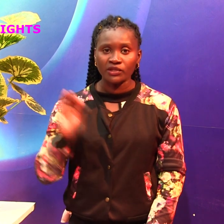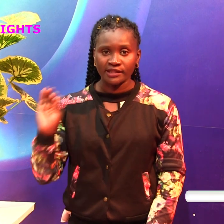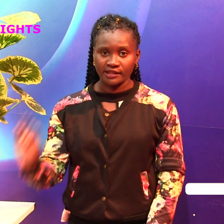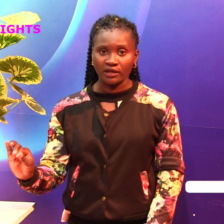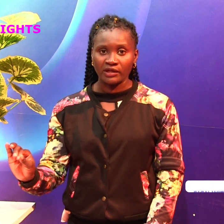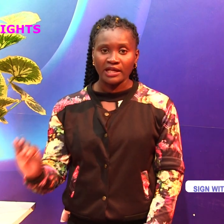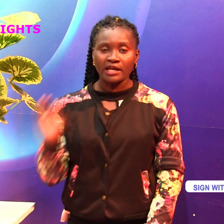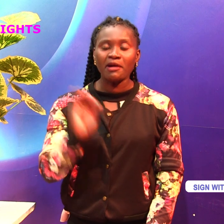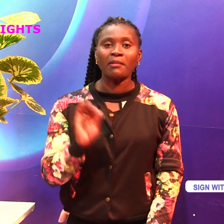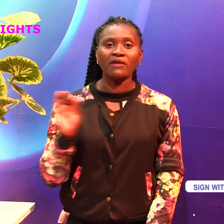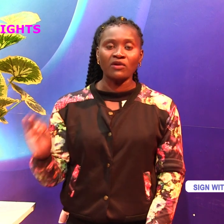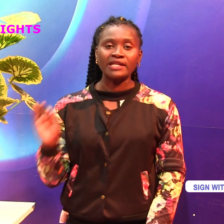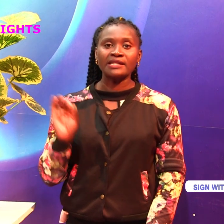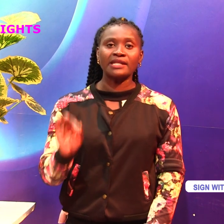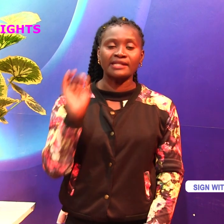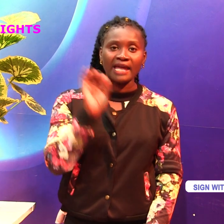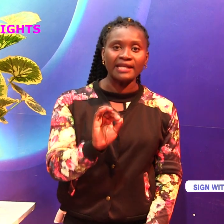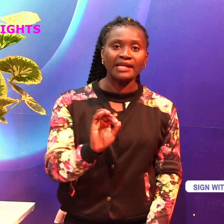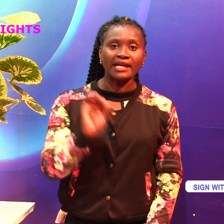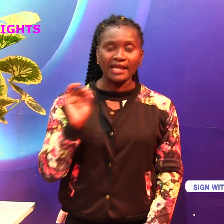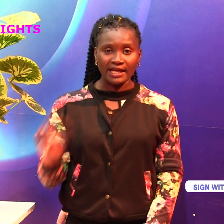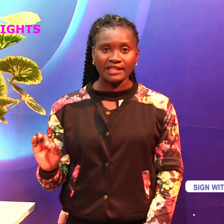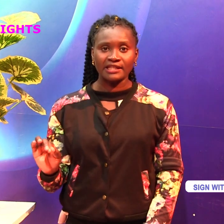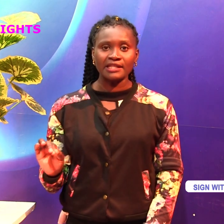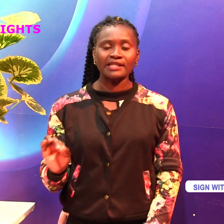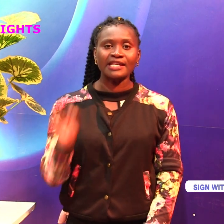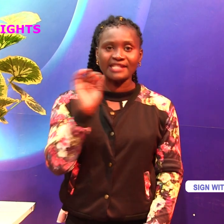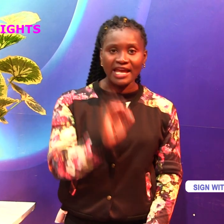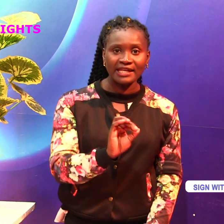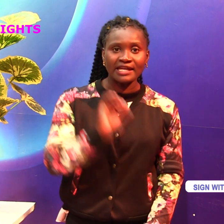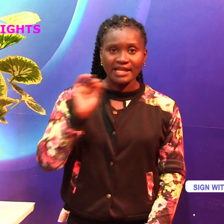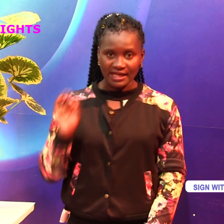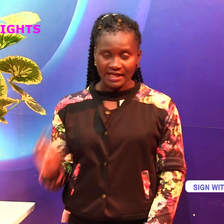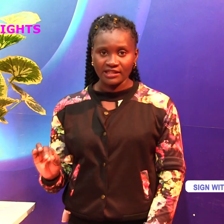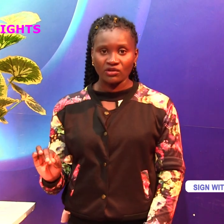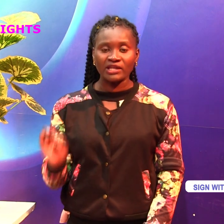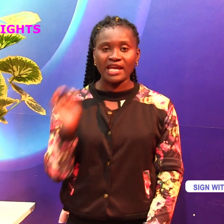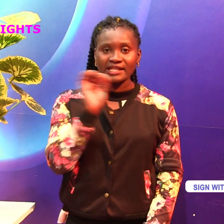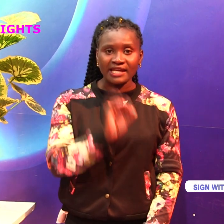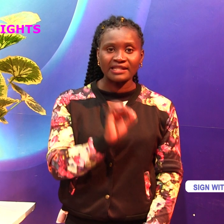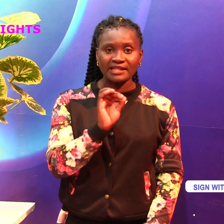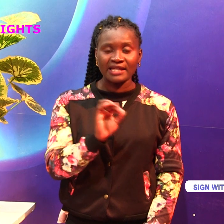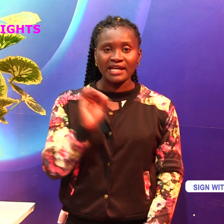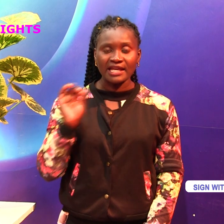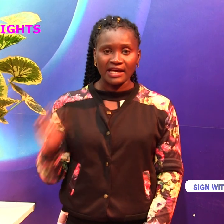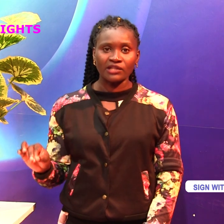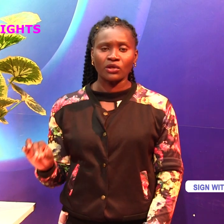abuse children. Remember, my viewer, this is the signed English. This is the signed English. So the exact signed English. So